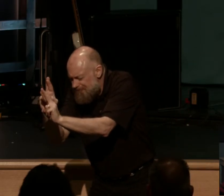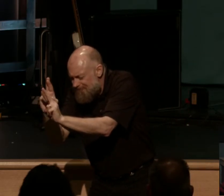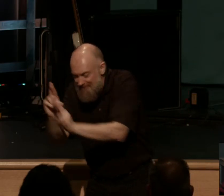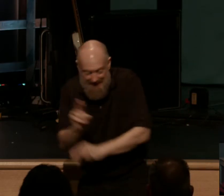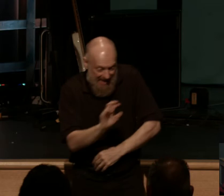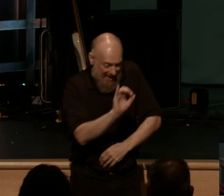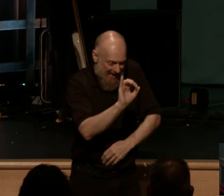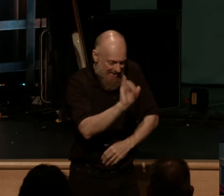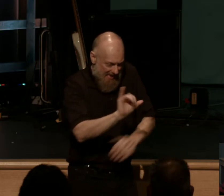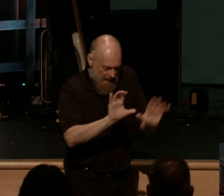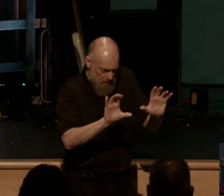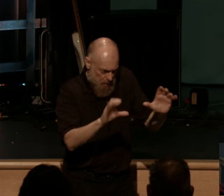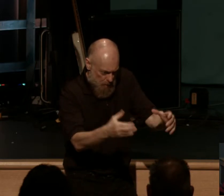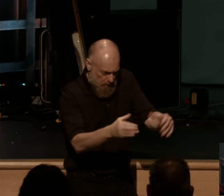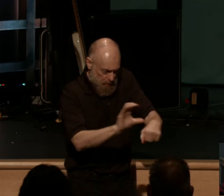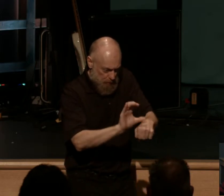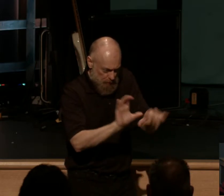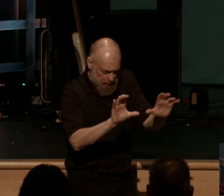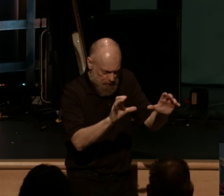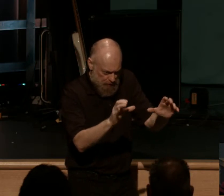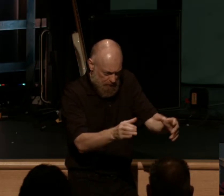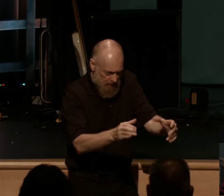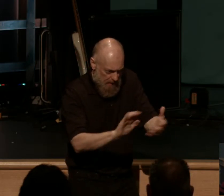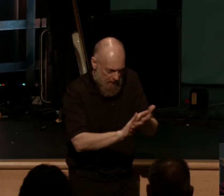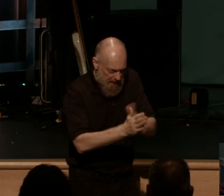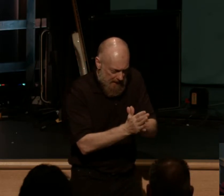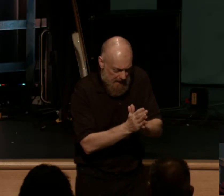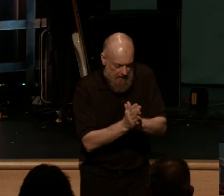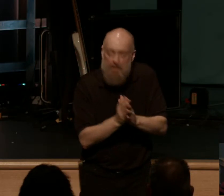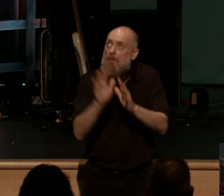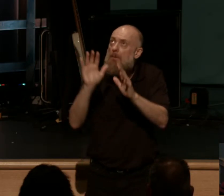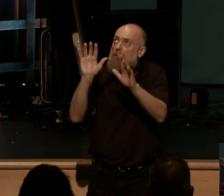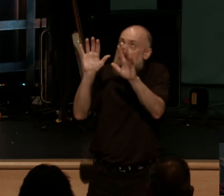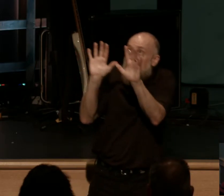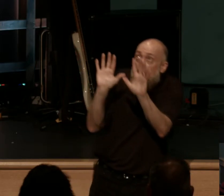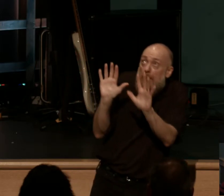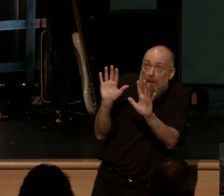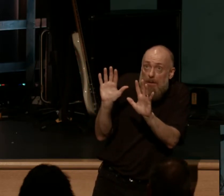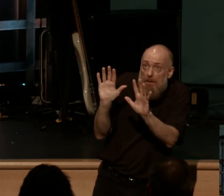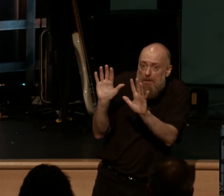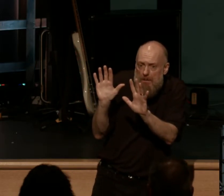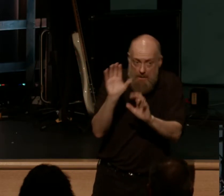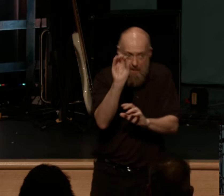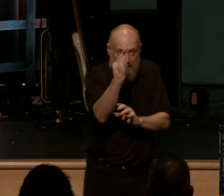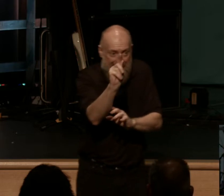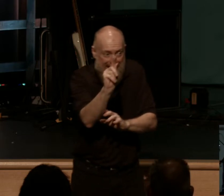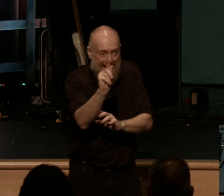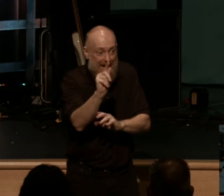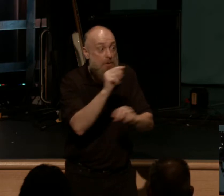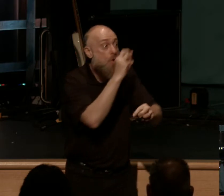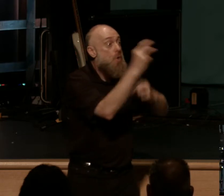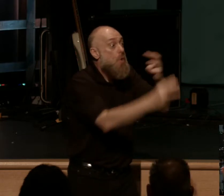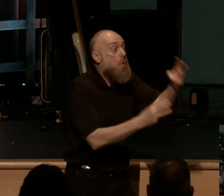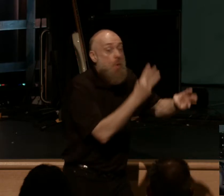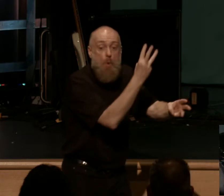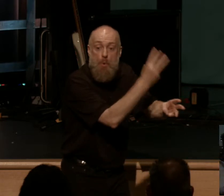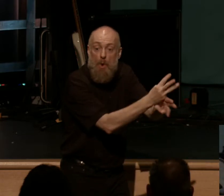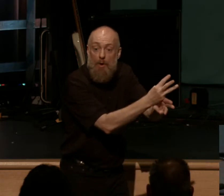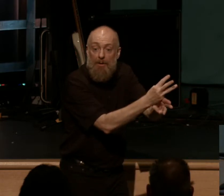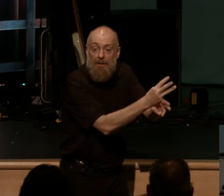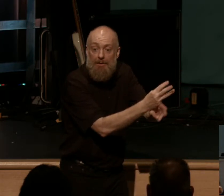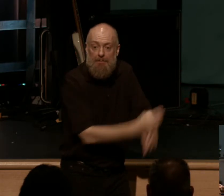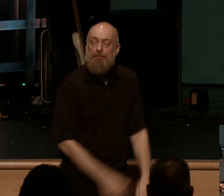so awe then, awe is one of the strongest signs of health in the church. Let me say this, okay? Worldliness is